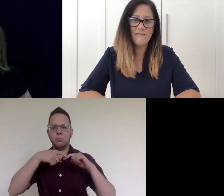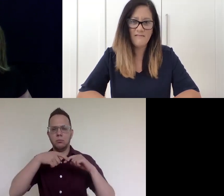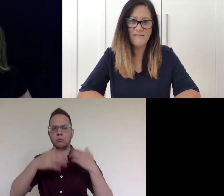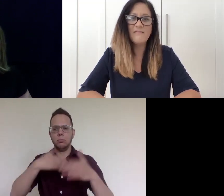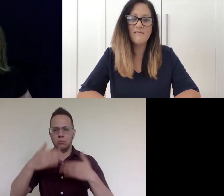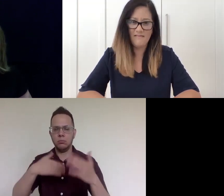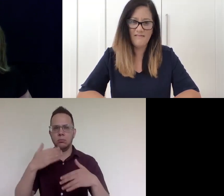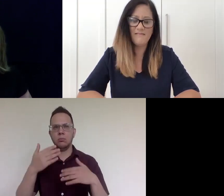medical school.